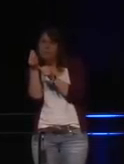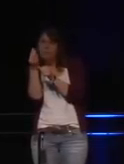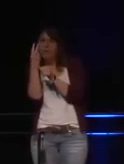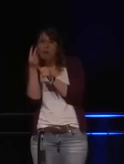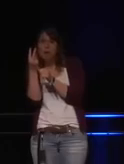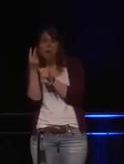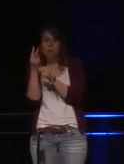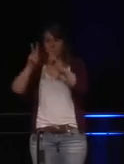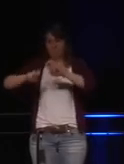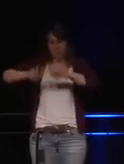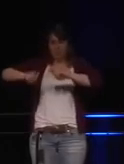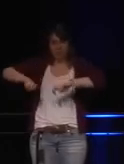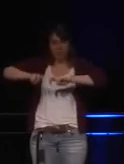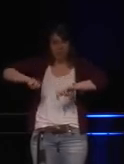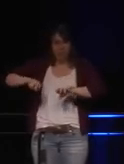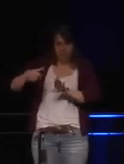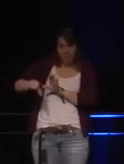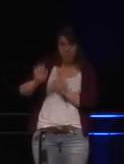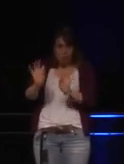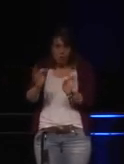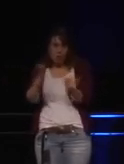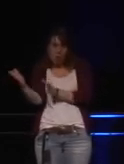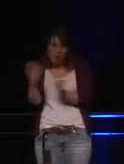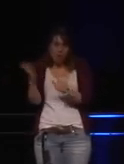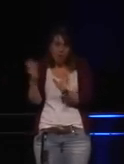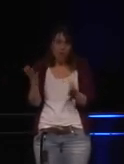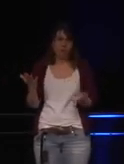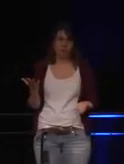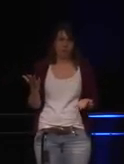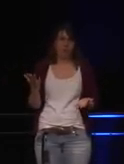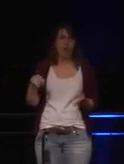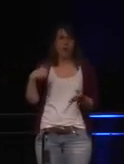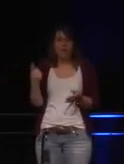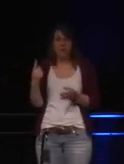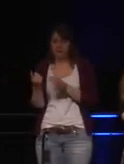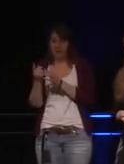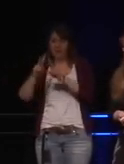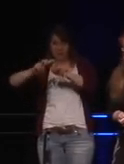this data that is collected is going to send into the cloud.